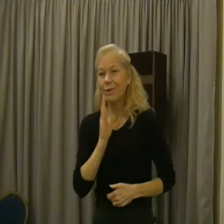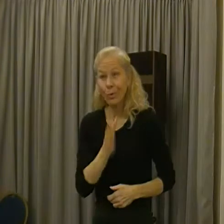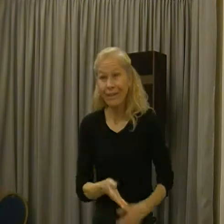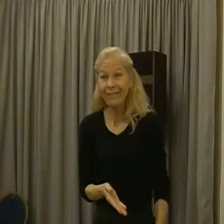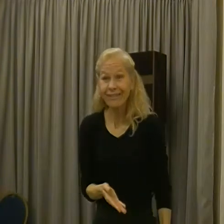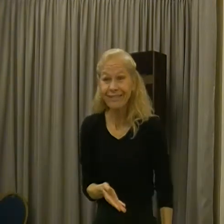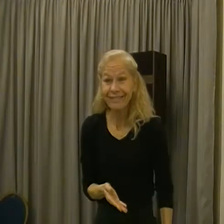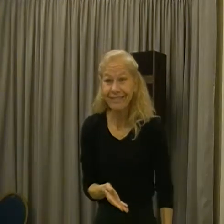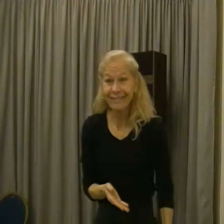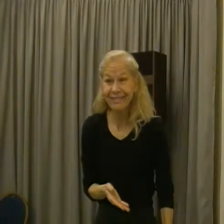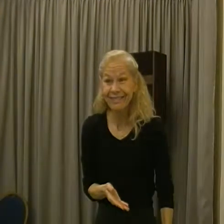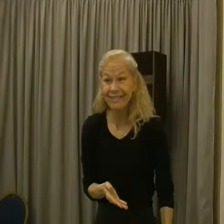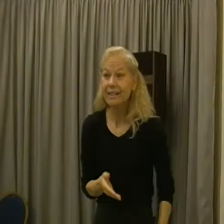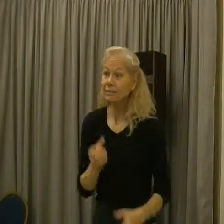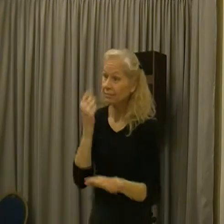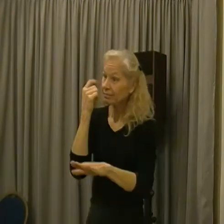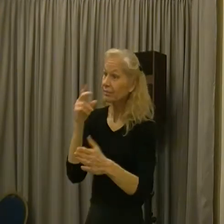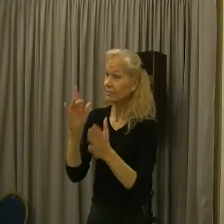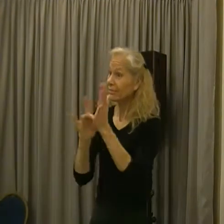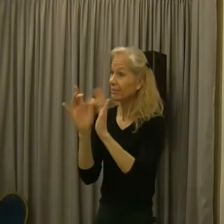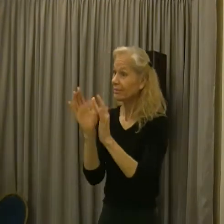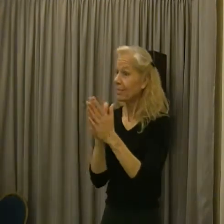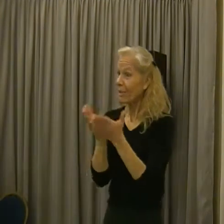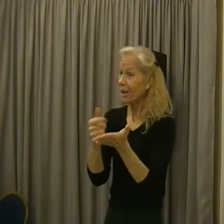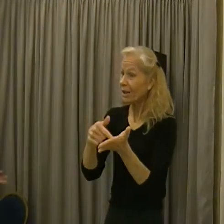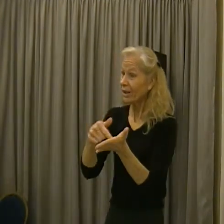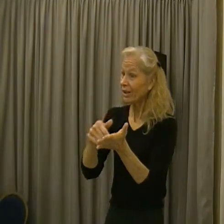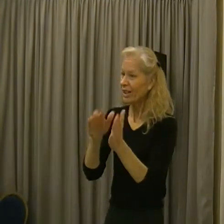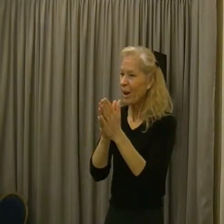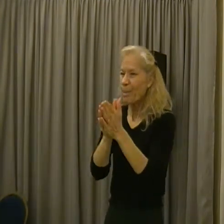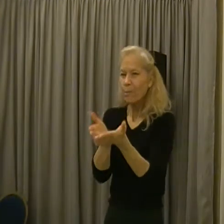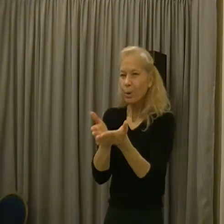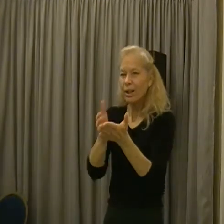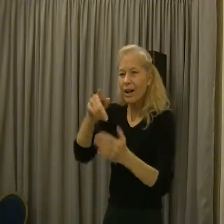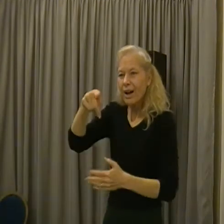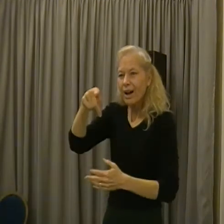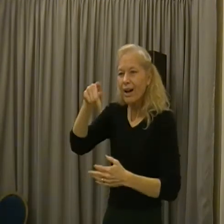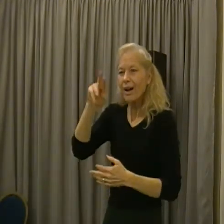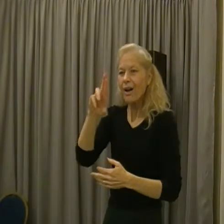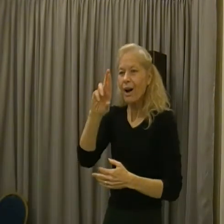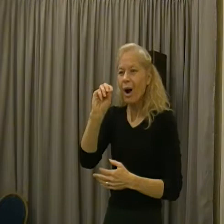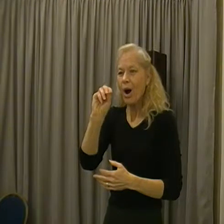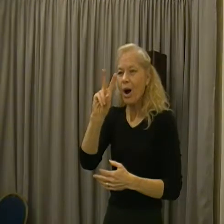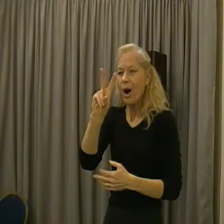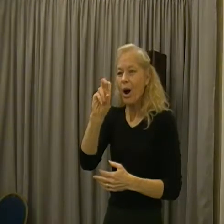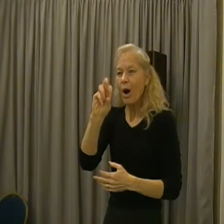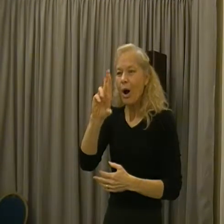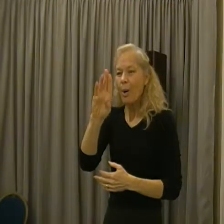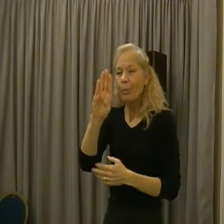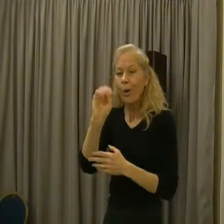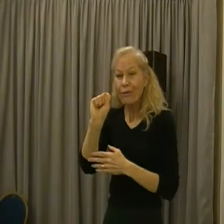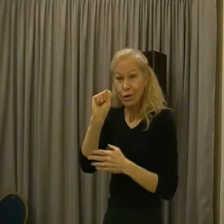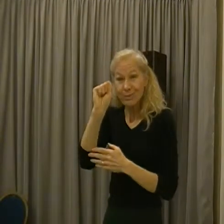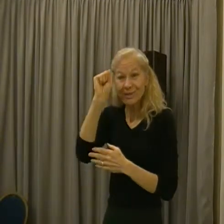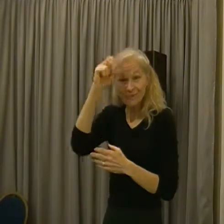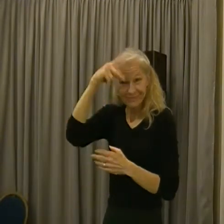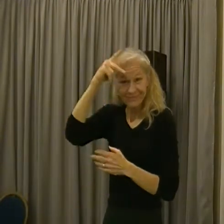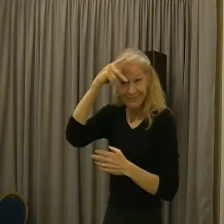proud. Pride saying, come on, follow me. I'm taking you over here to destruction. Here's where we're going. That's